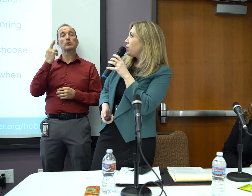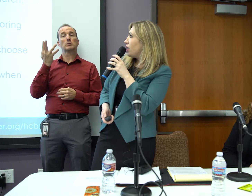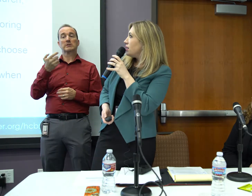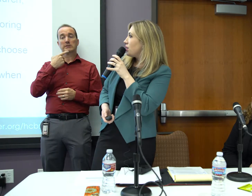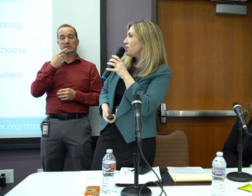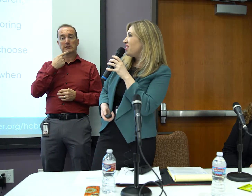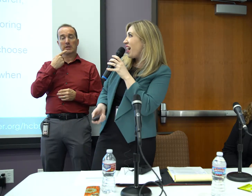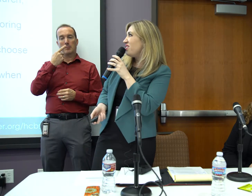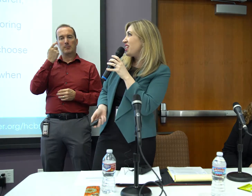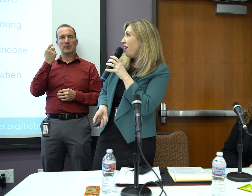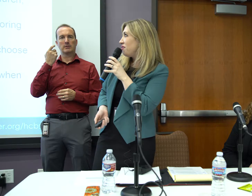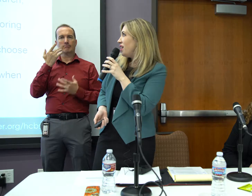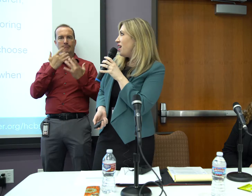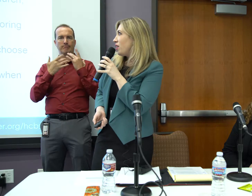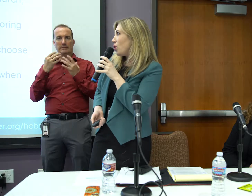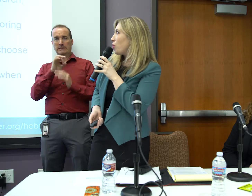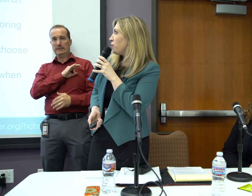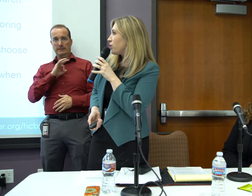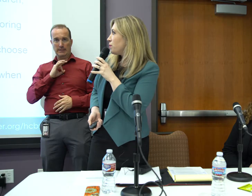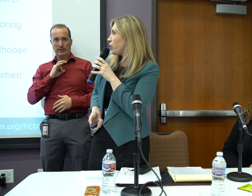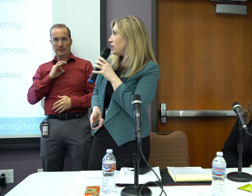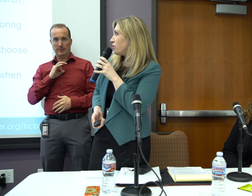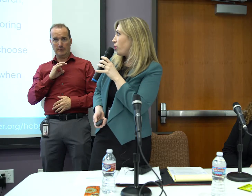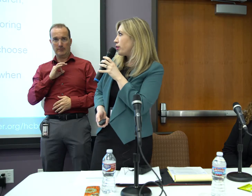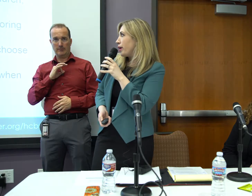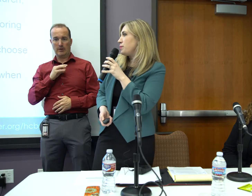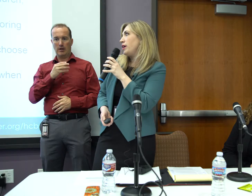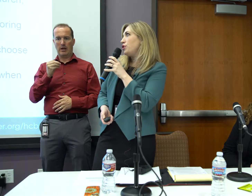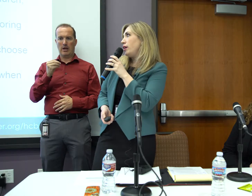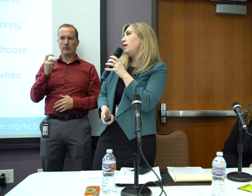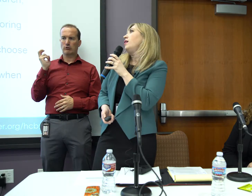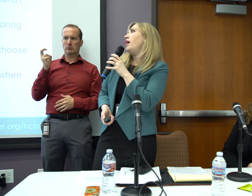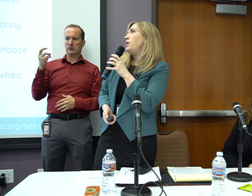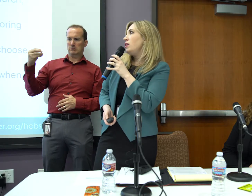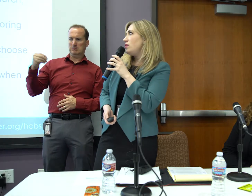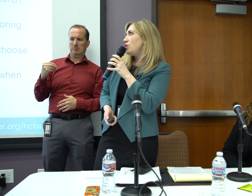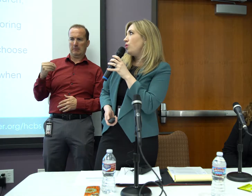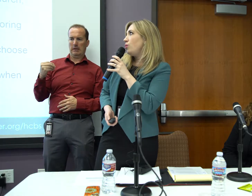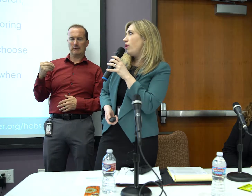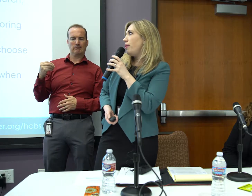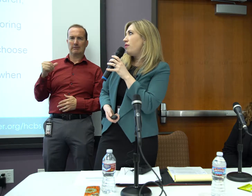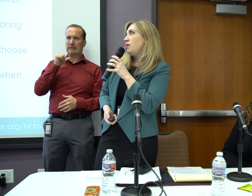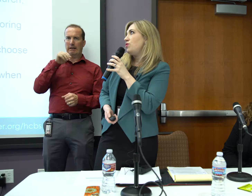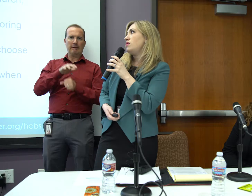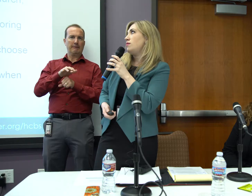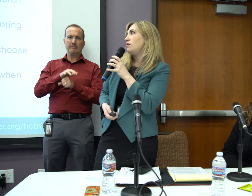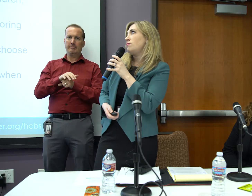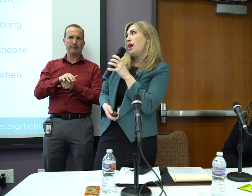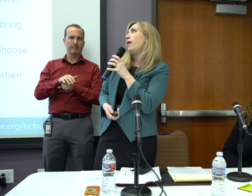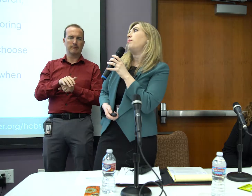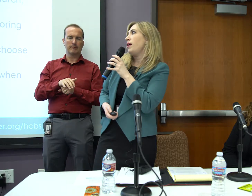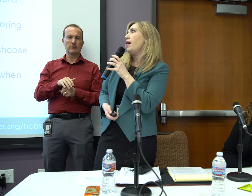cited were because there was a lack of staff and low reimbursement rates for transportation. And these two themes